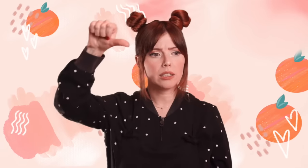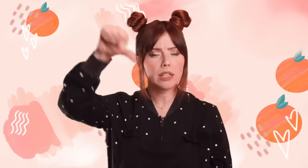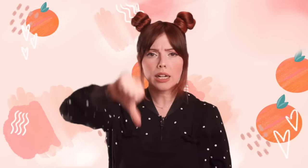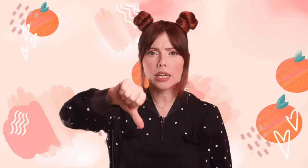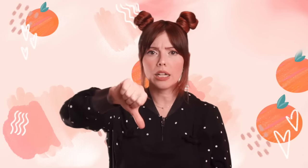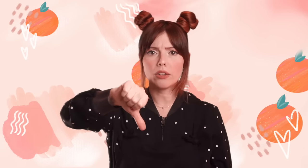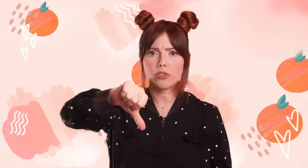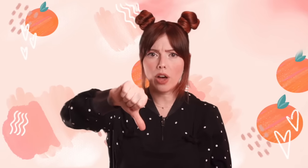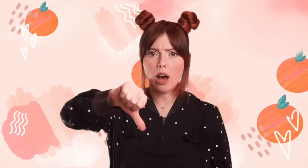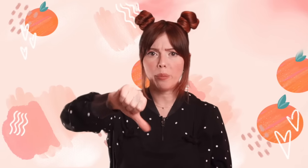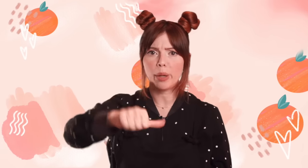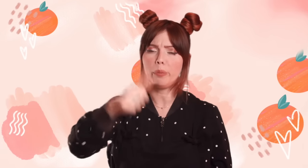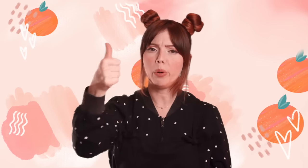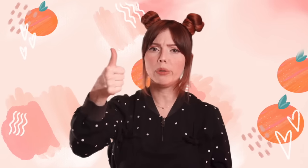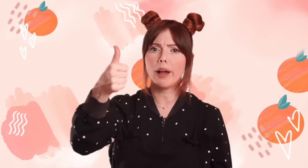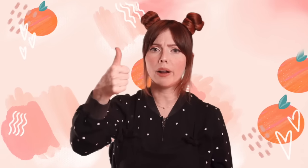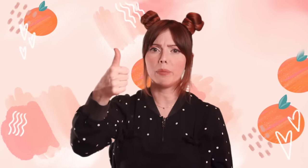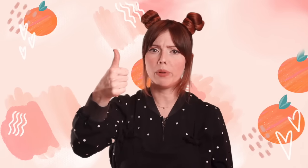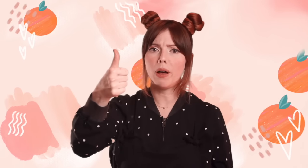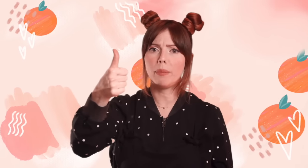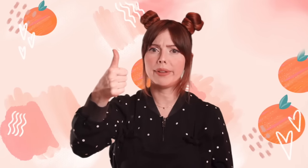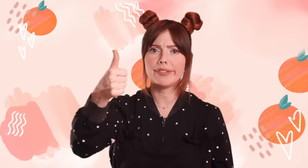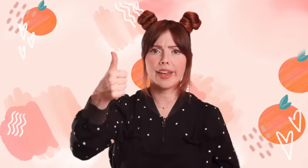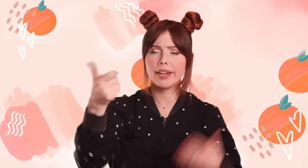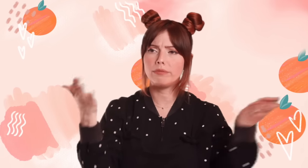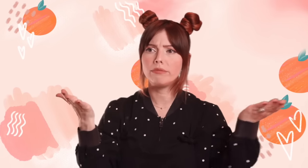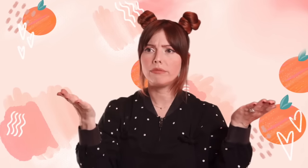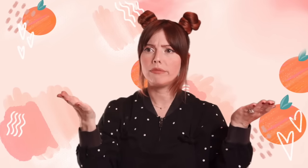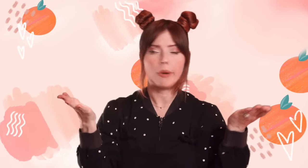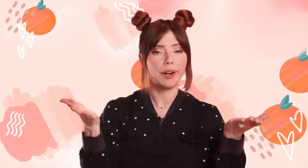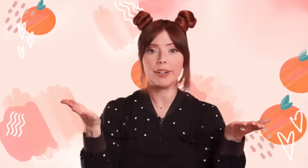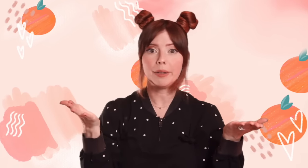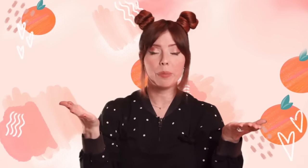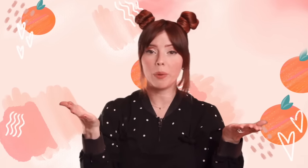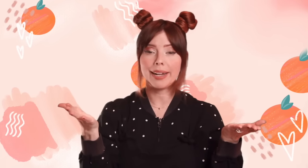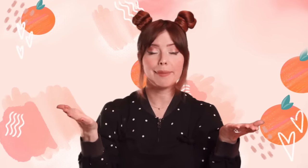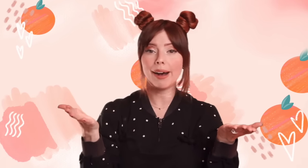stuck in his thumb and pulled out a plum and said, "What a good boy am I."